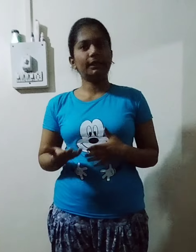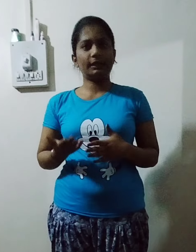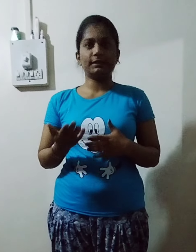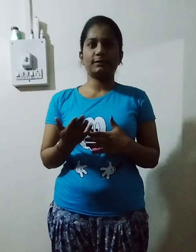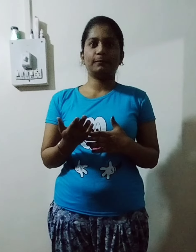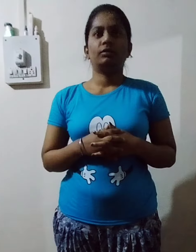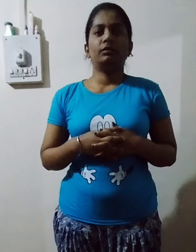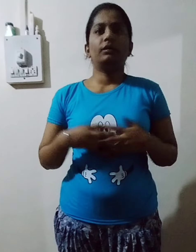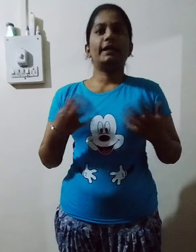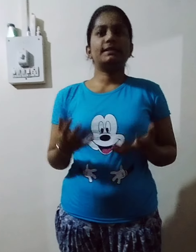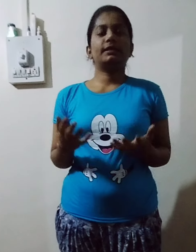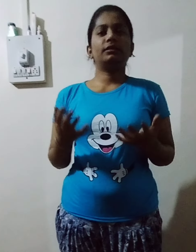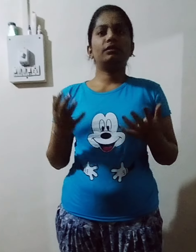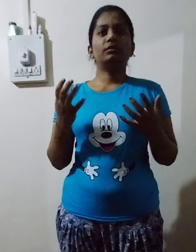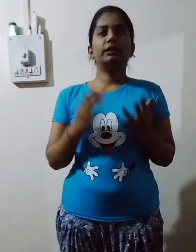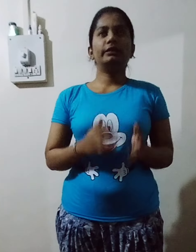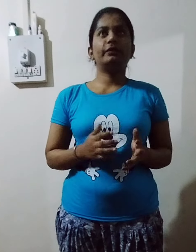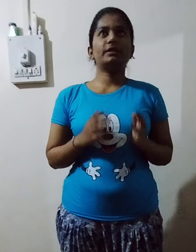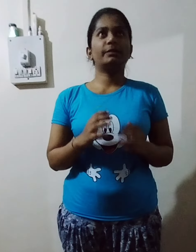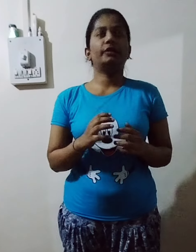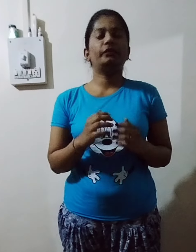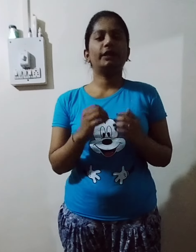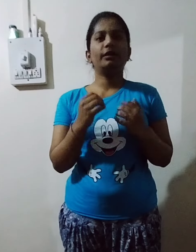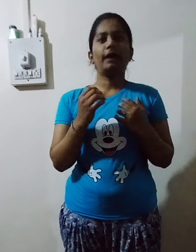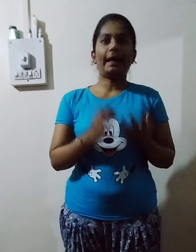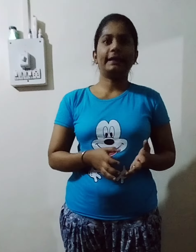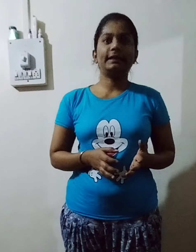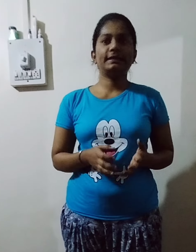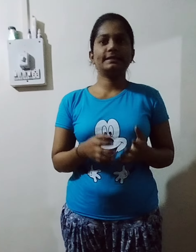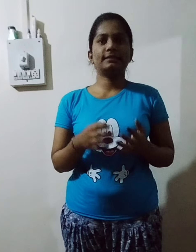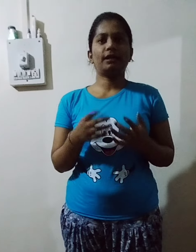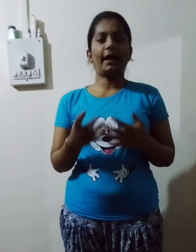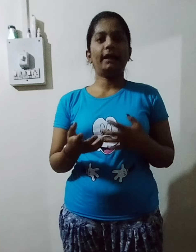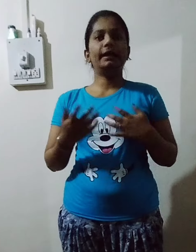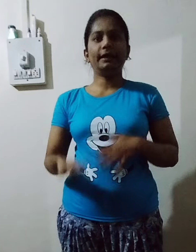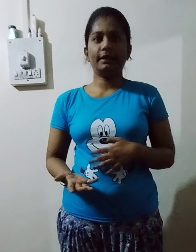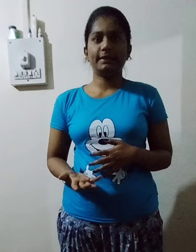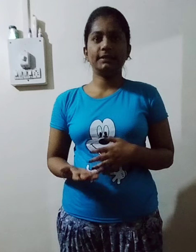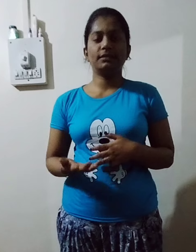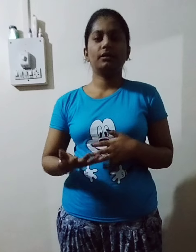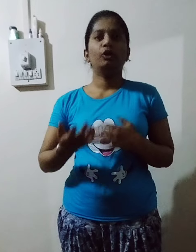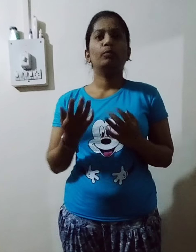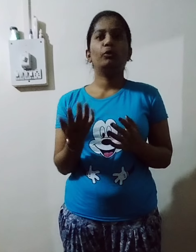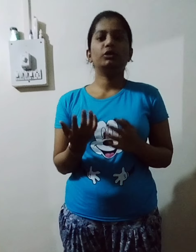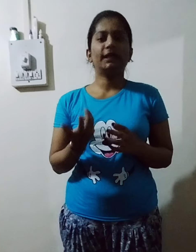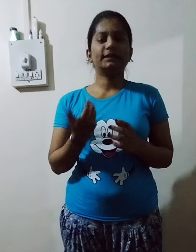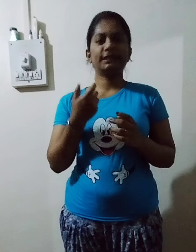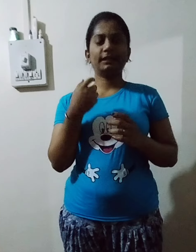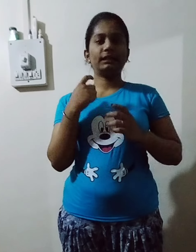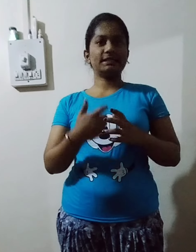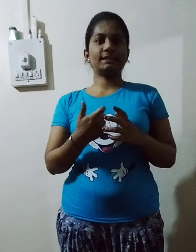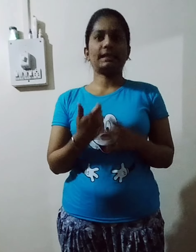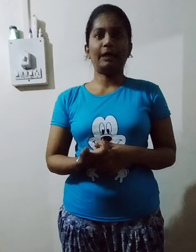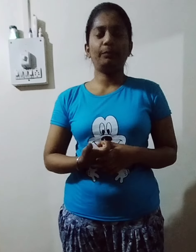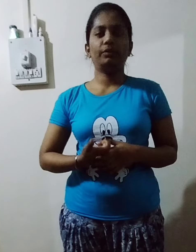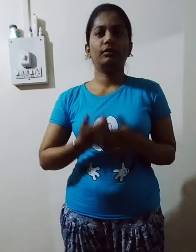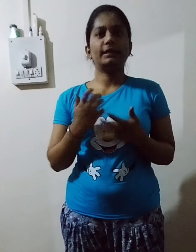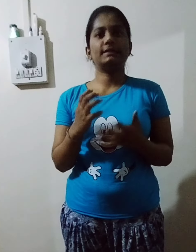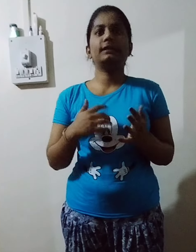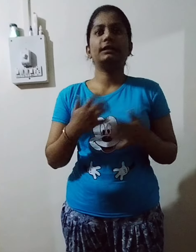list. Let's see the difference between array list and linked list. Both are the list type. Let's see the